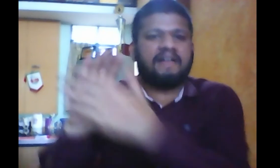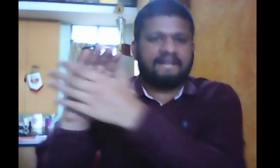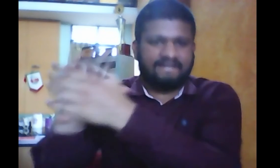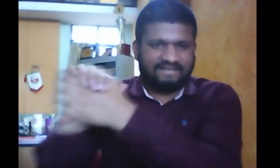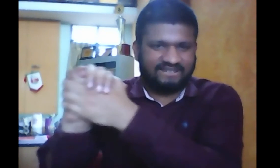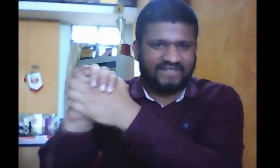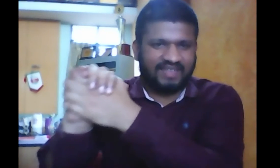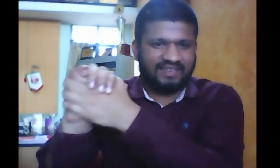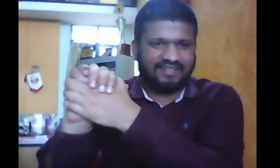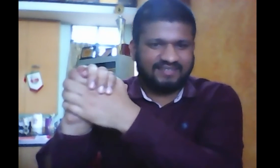Friend. Very good.